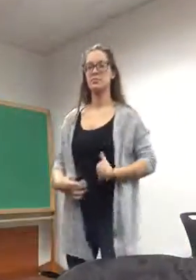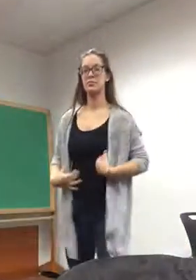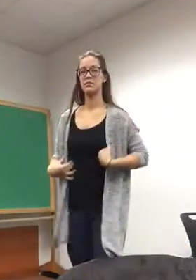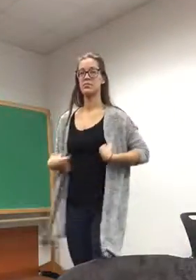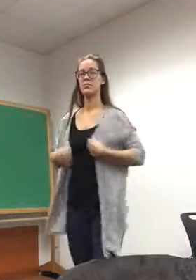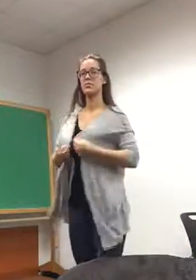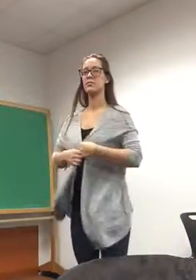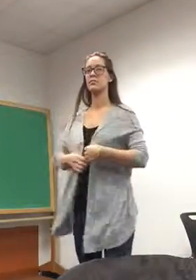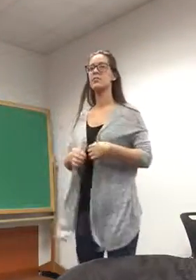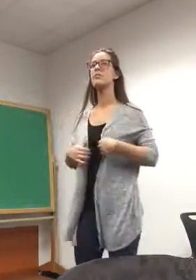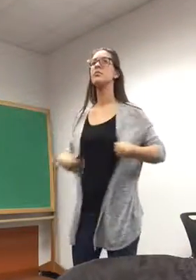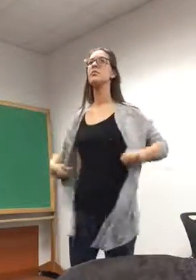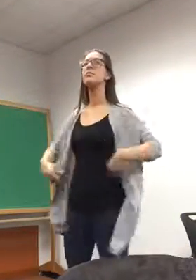Try that again.